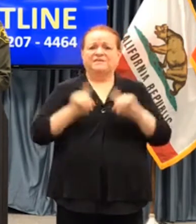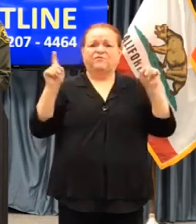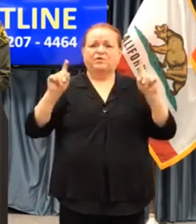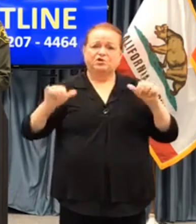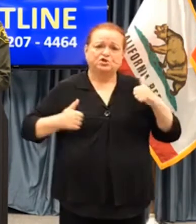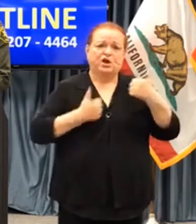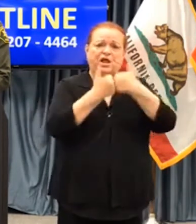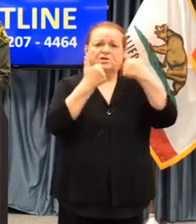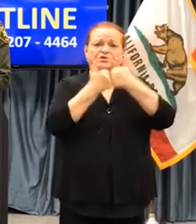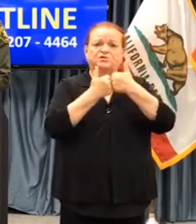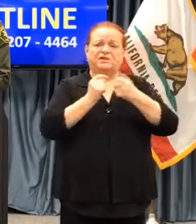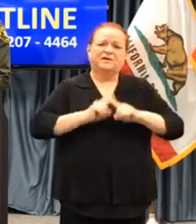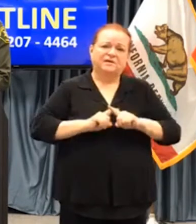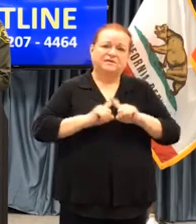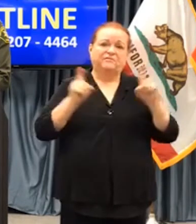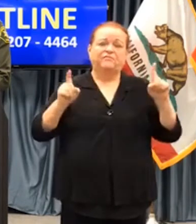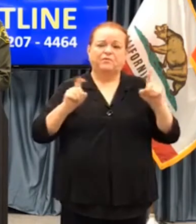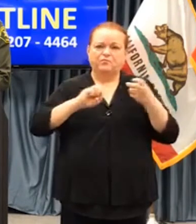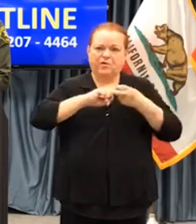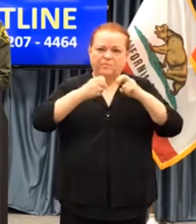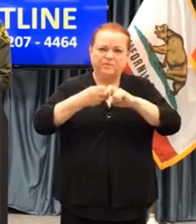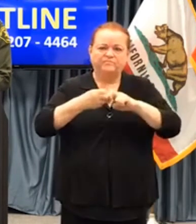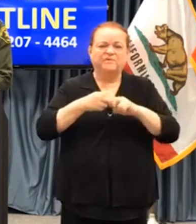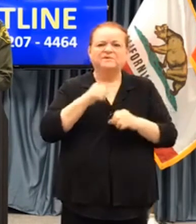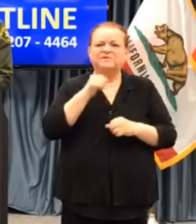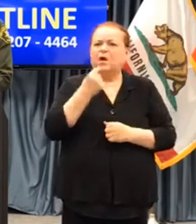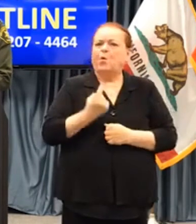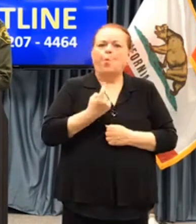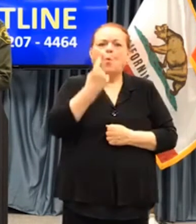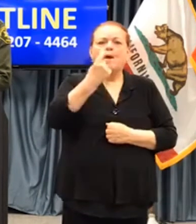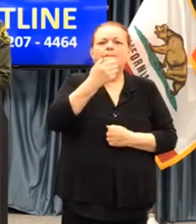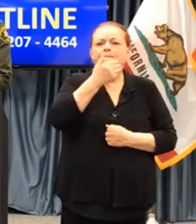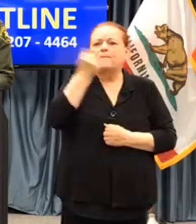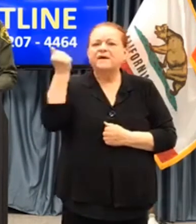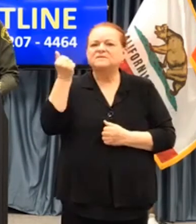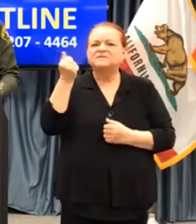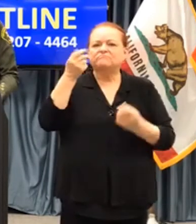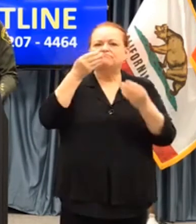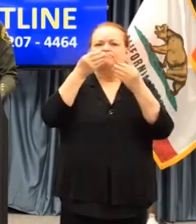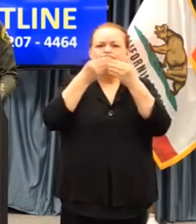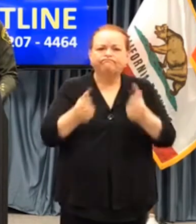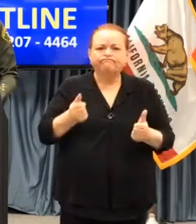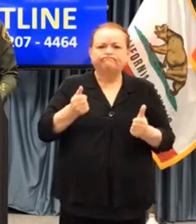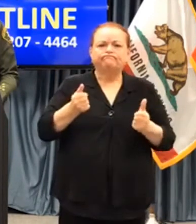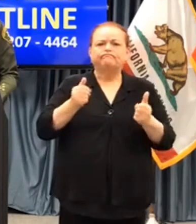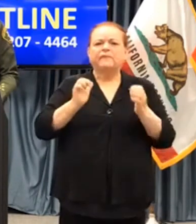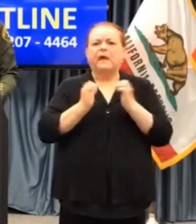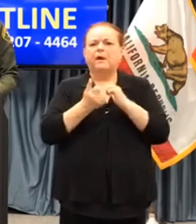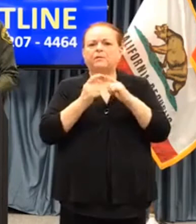Consequently, there is no one best solution that satisfies each of the state's